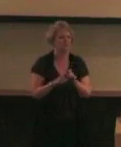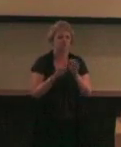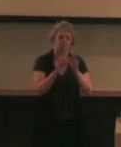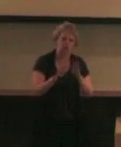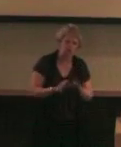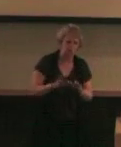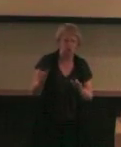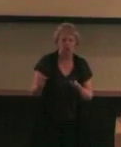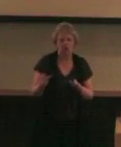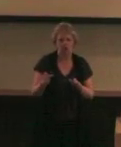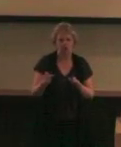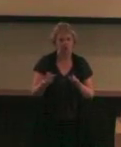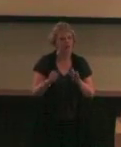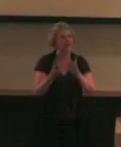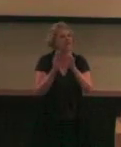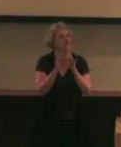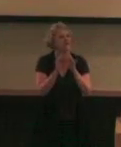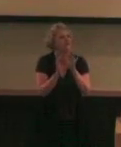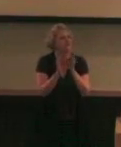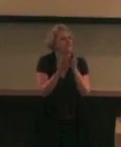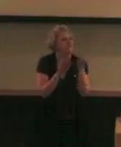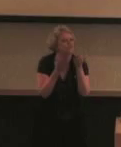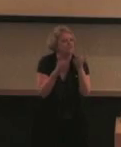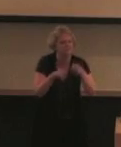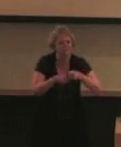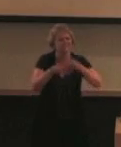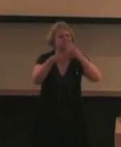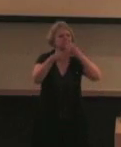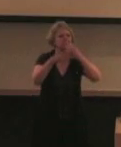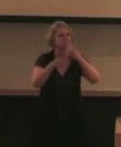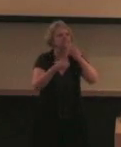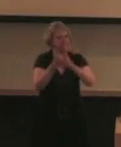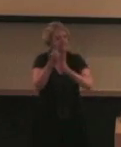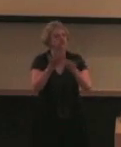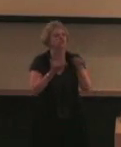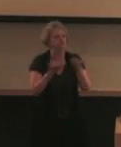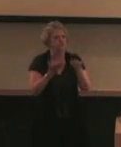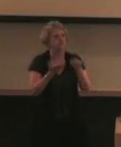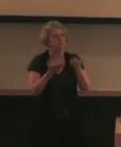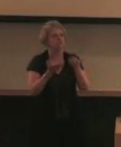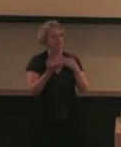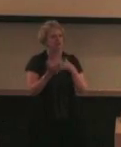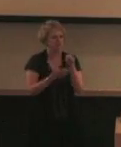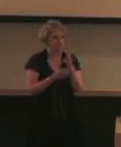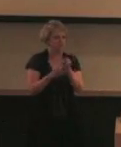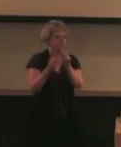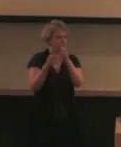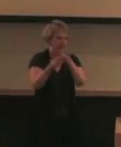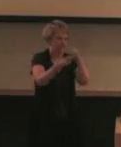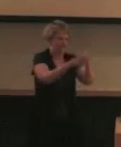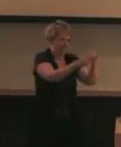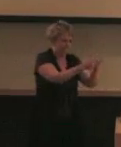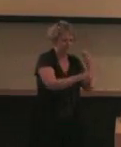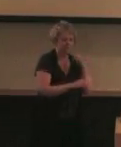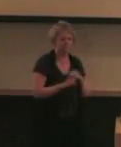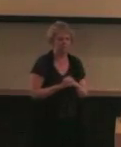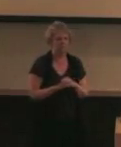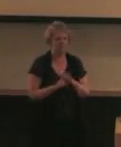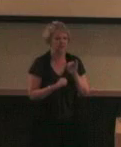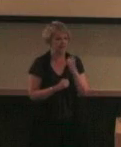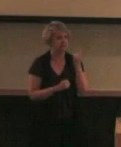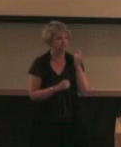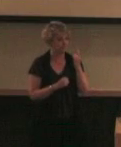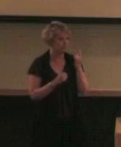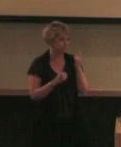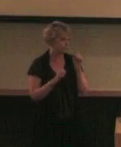interpreter, internet interpreting services, whatever that is. Each service has its own name, I suppose. This is probably